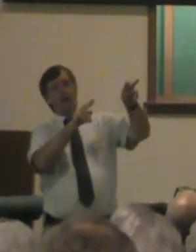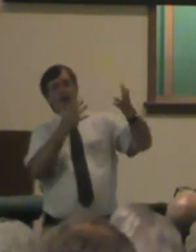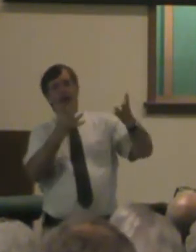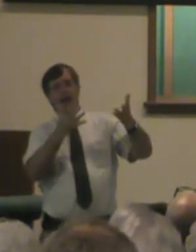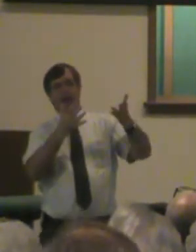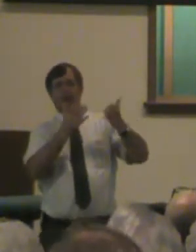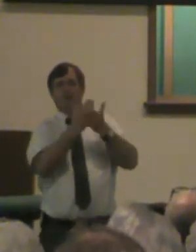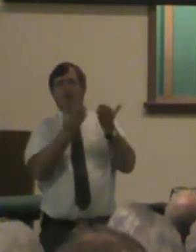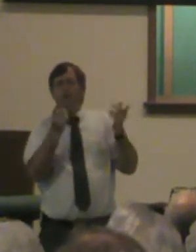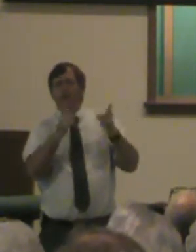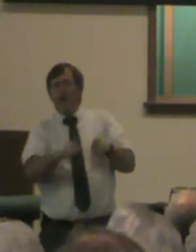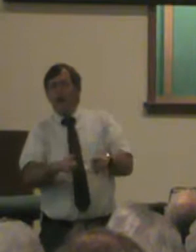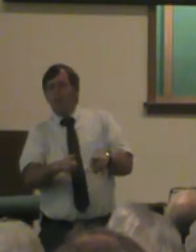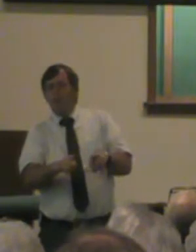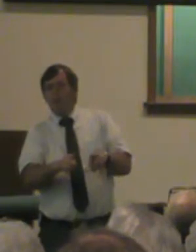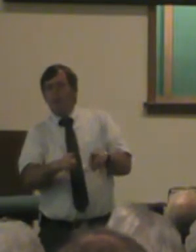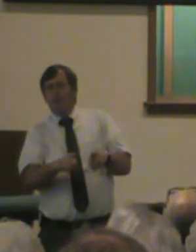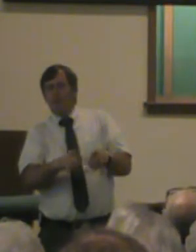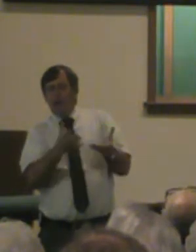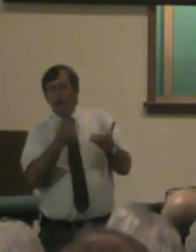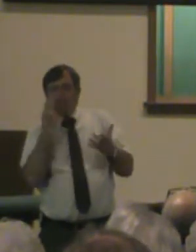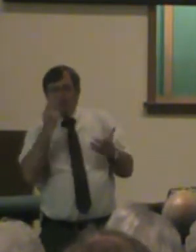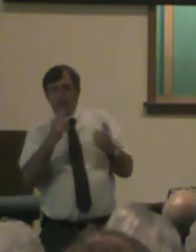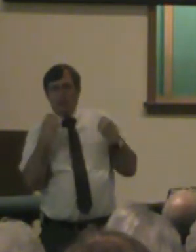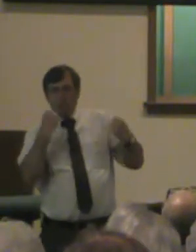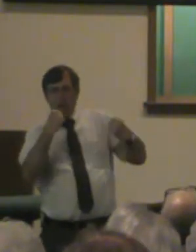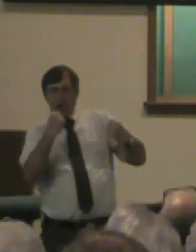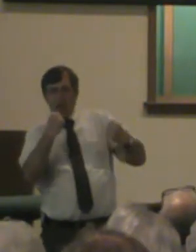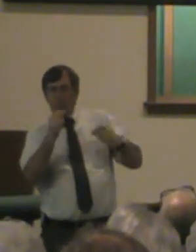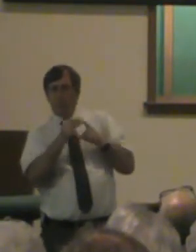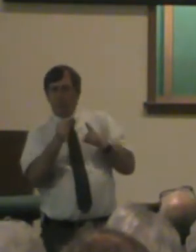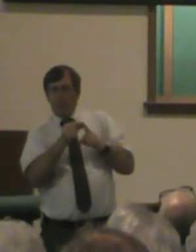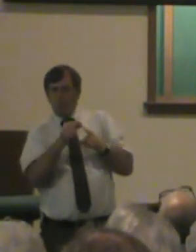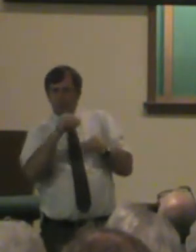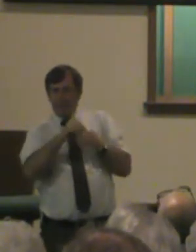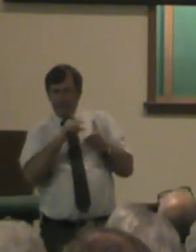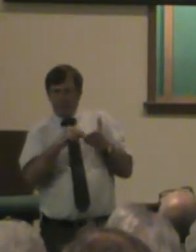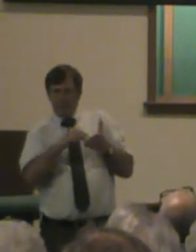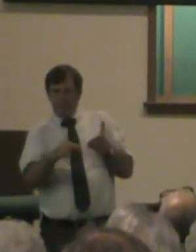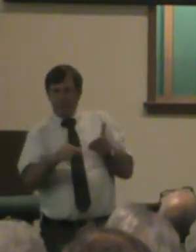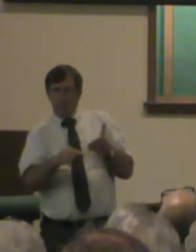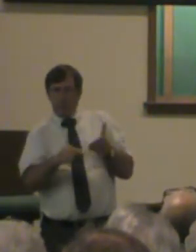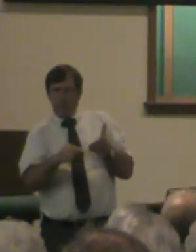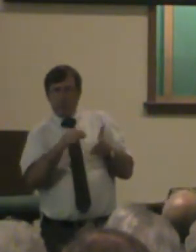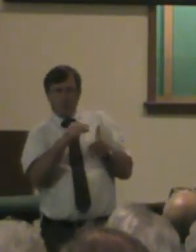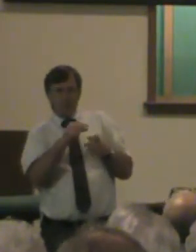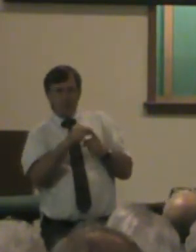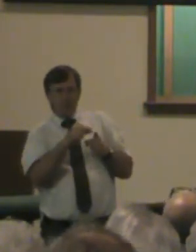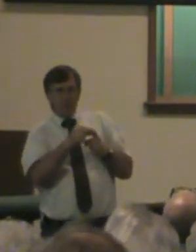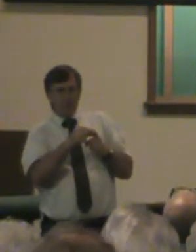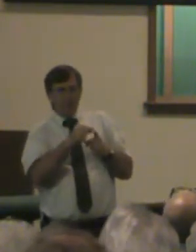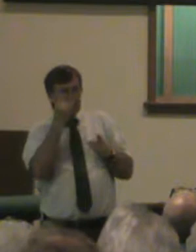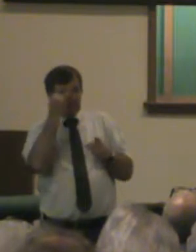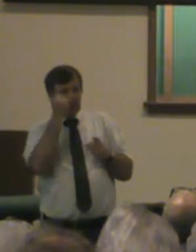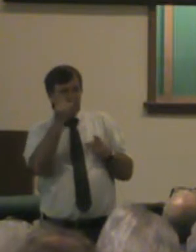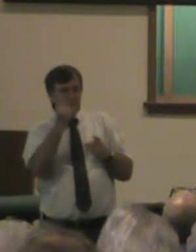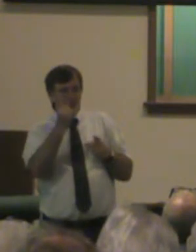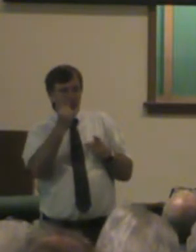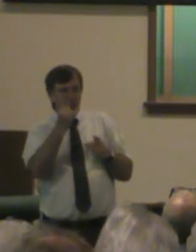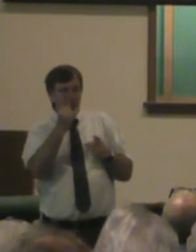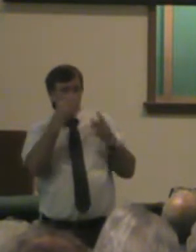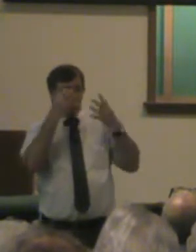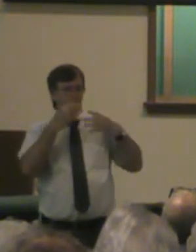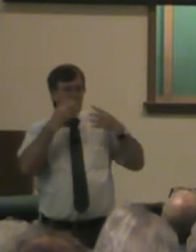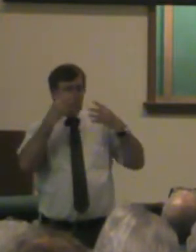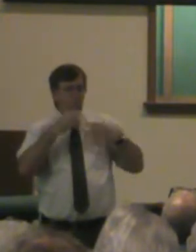something happens to him. I want you to see the power of the words inside this text. The word here for the idea of inclined